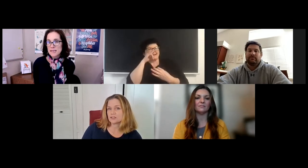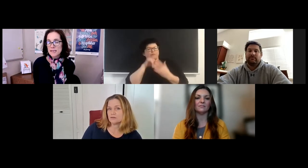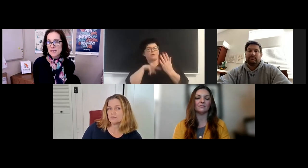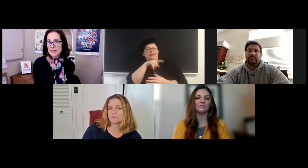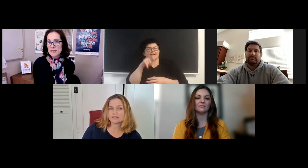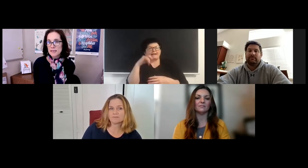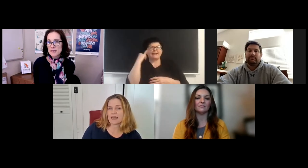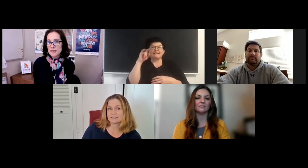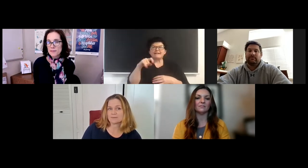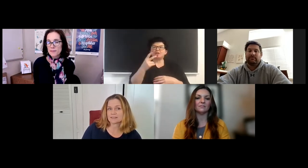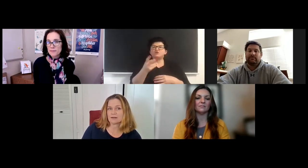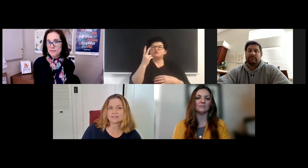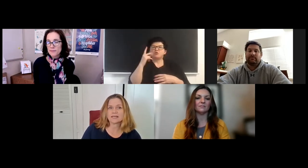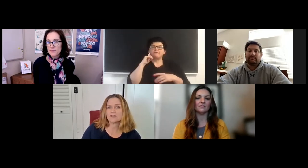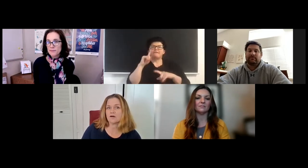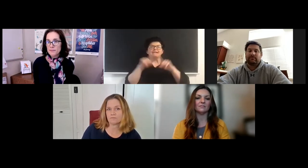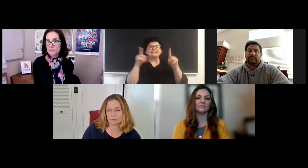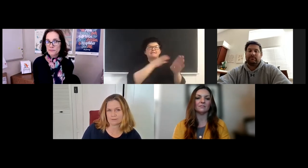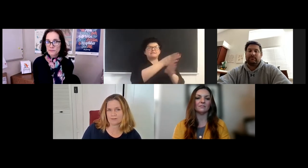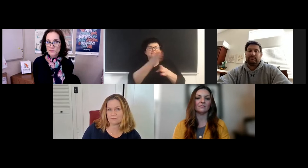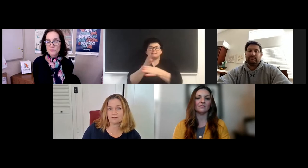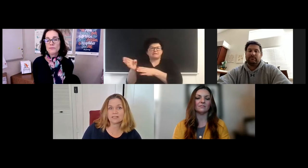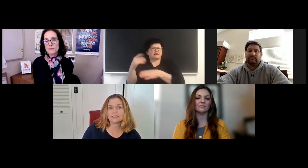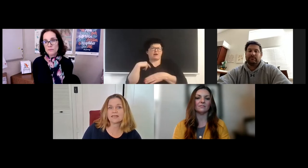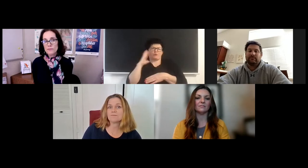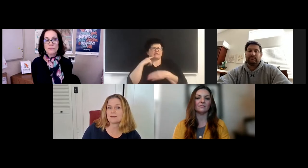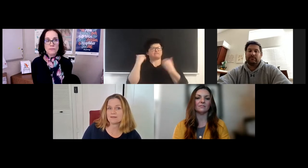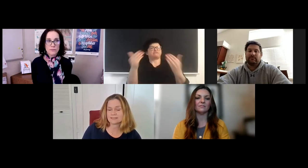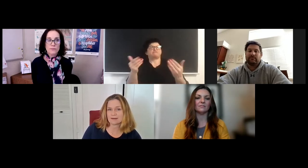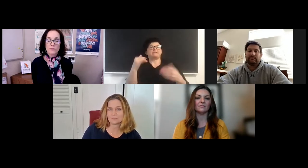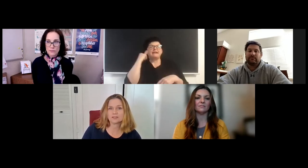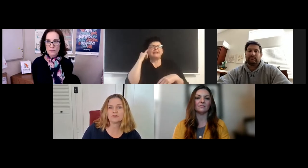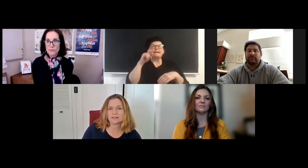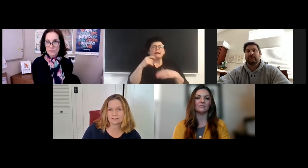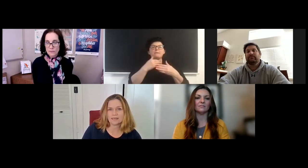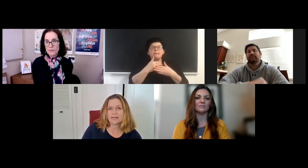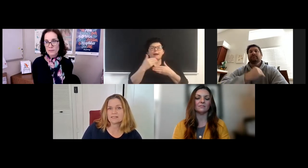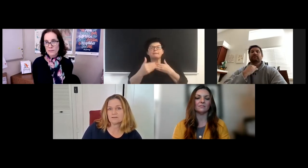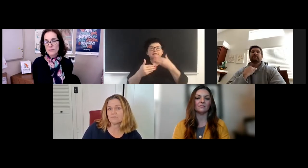need 2 for different aspects, I would say go for it. If you need to take baby steps,